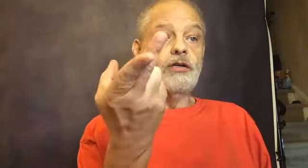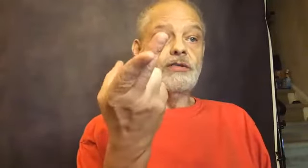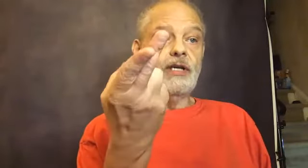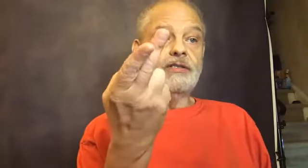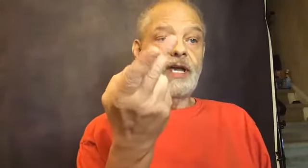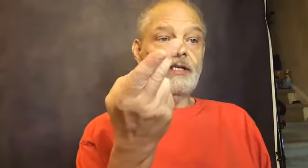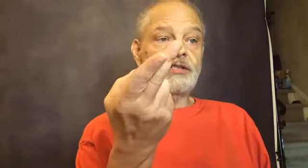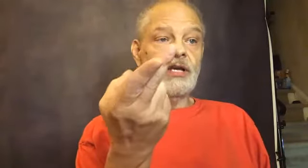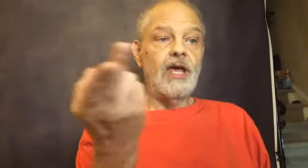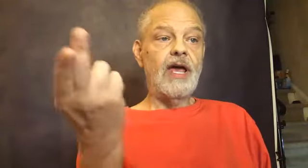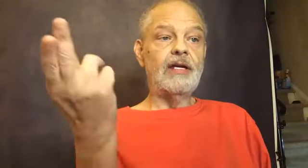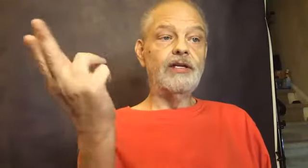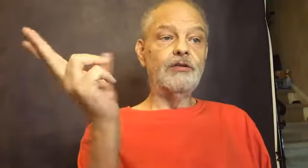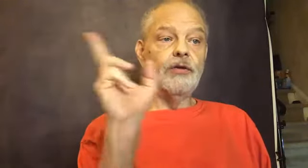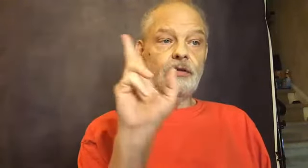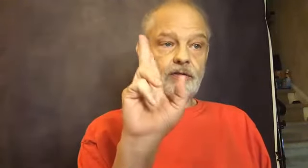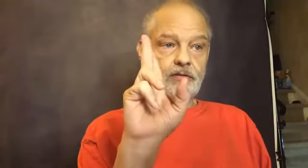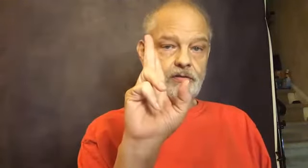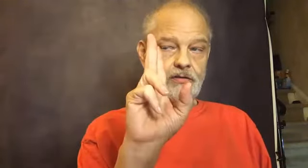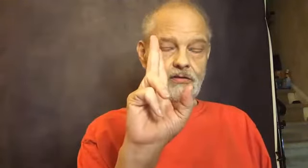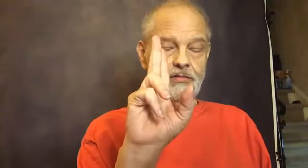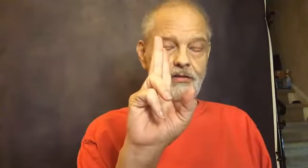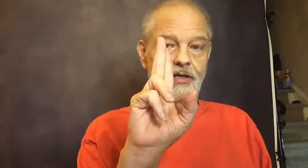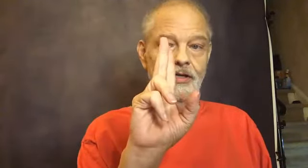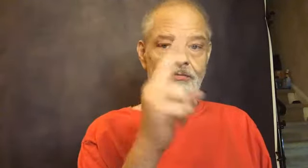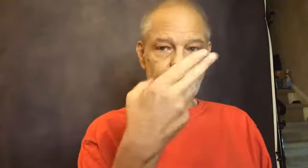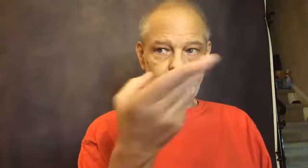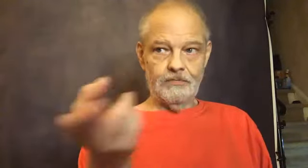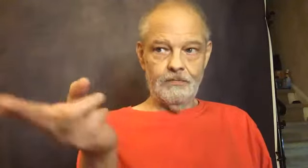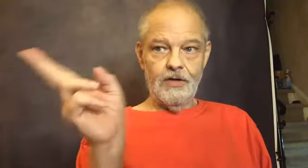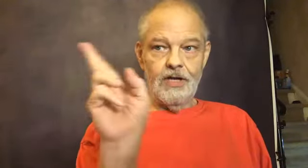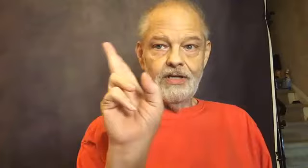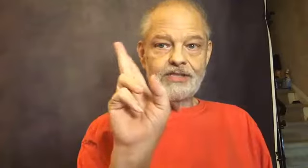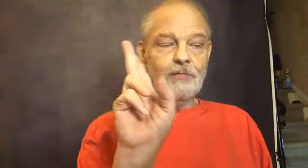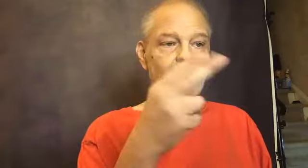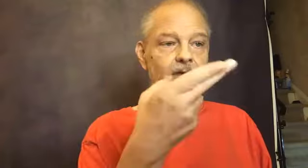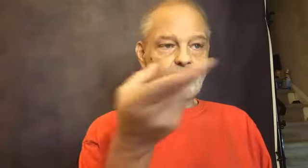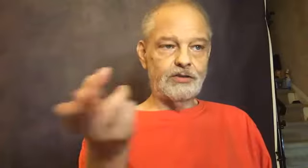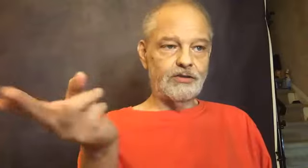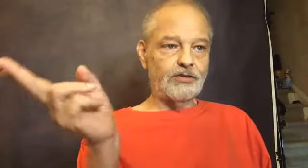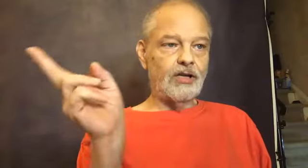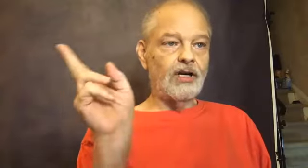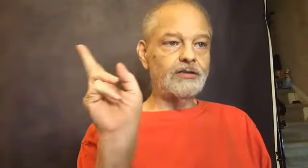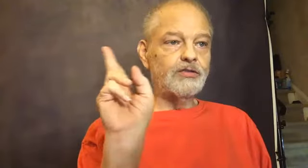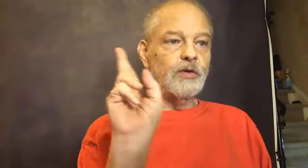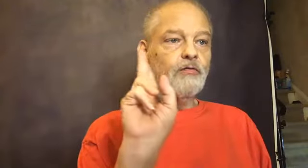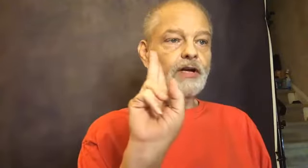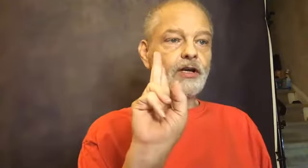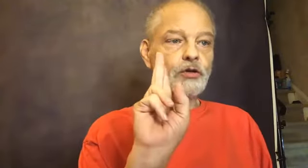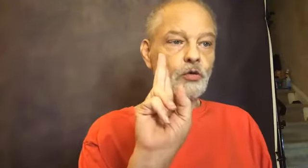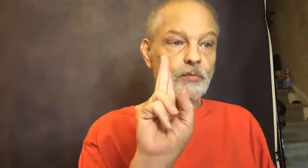Hurt is H, and then you do the same kind of swing around you do with